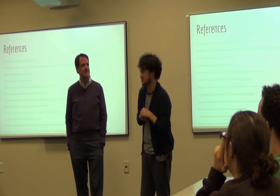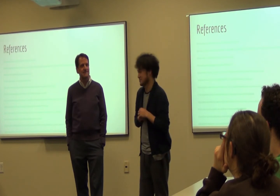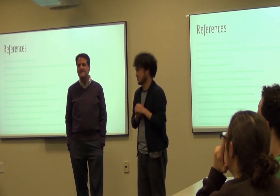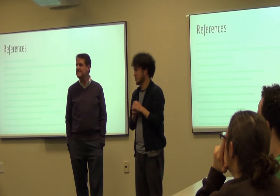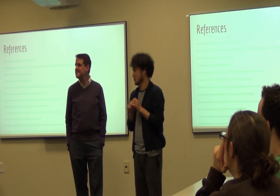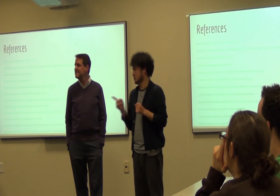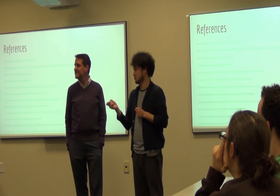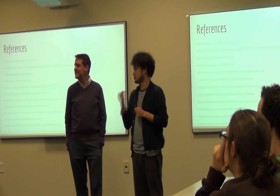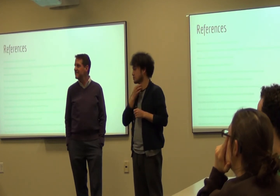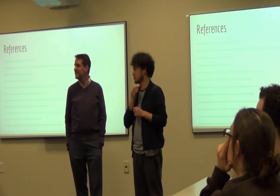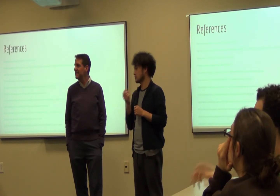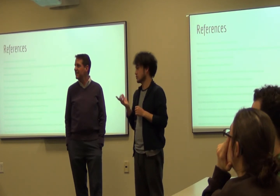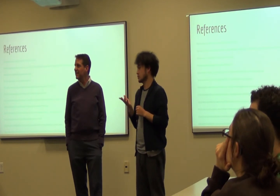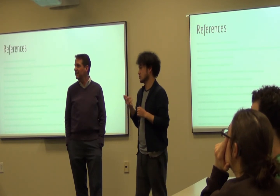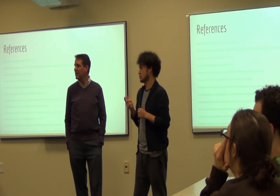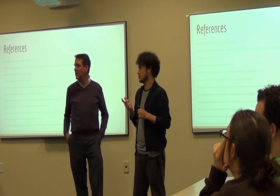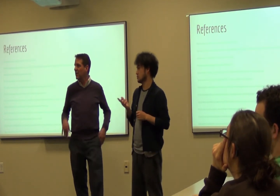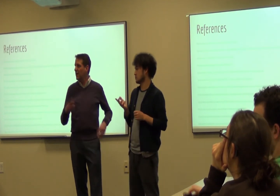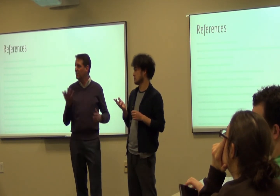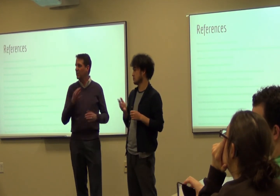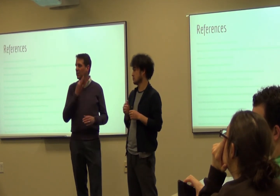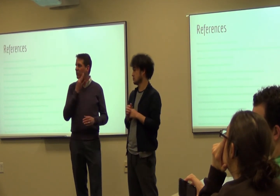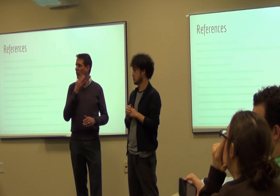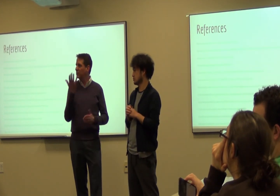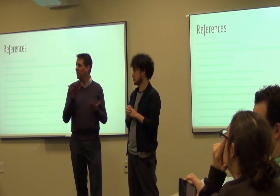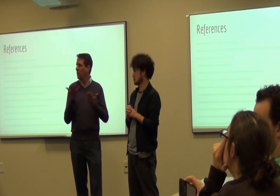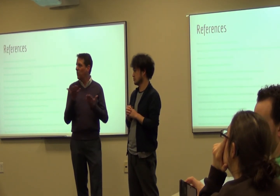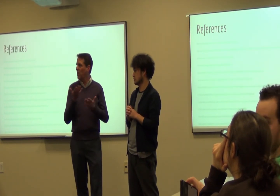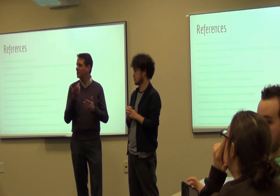It's just more of something that, you know, we can kind of tell.